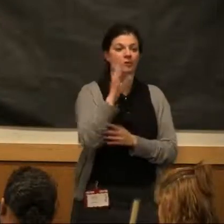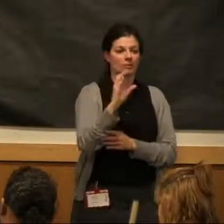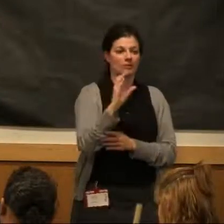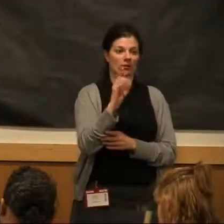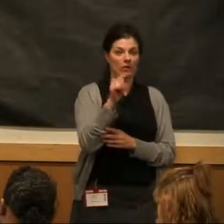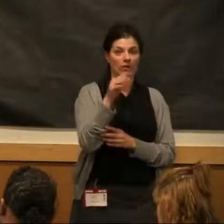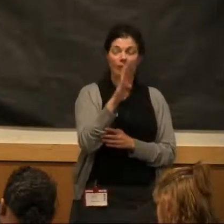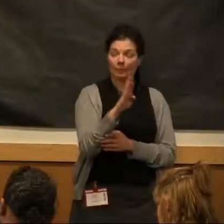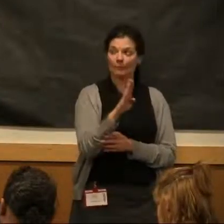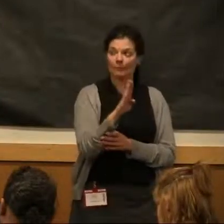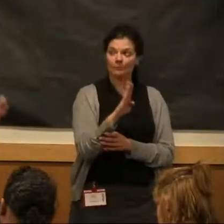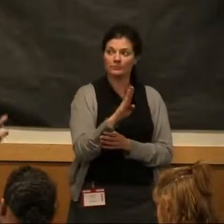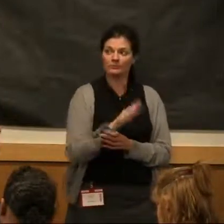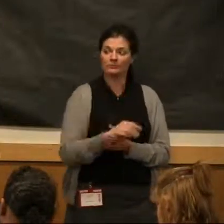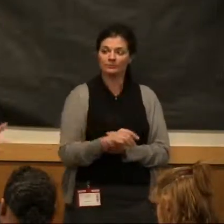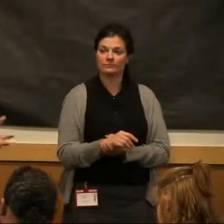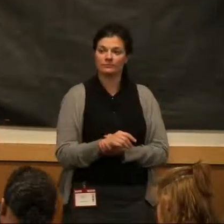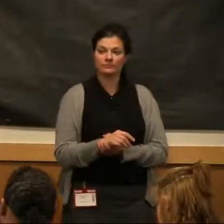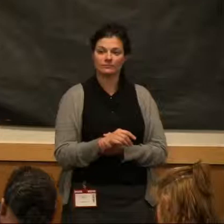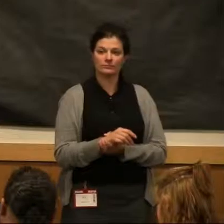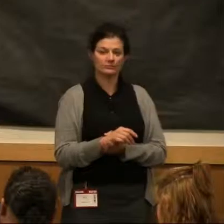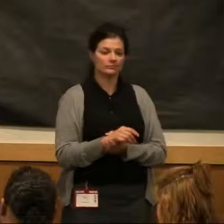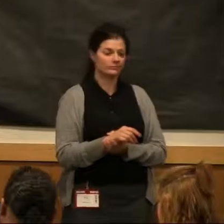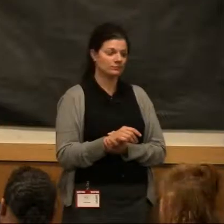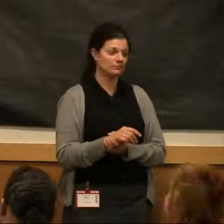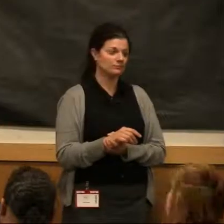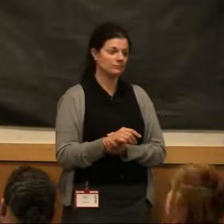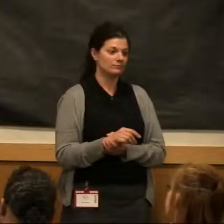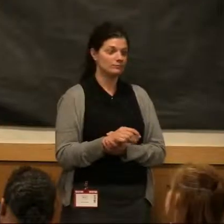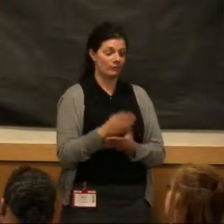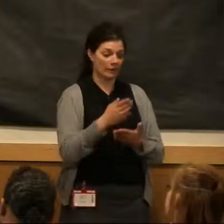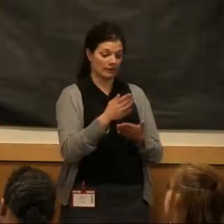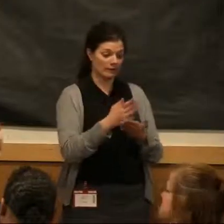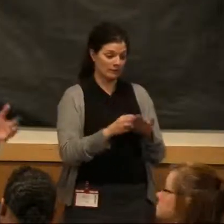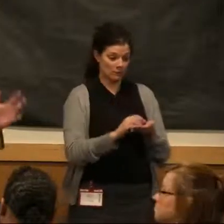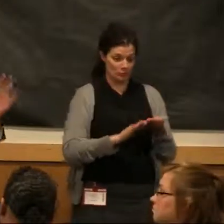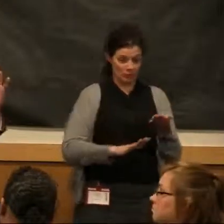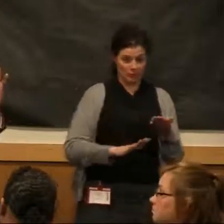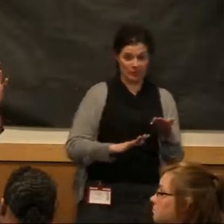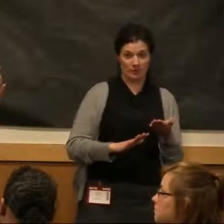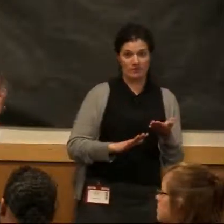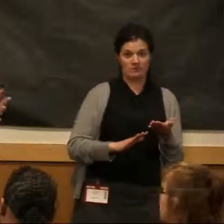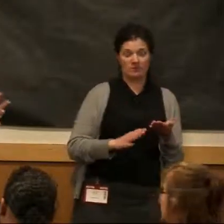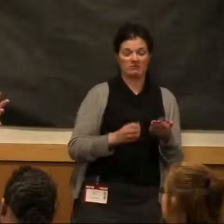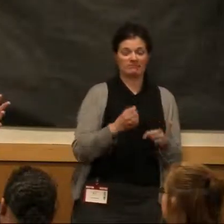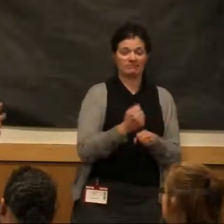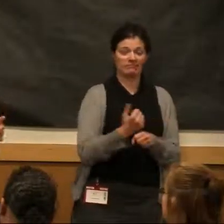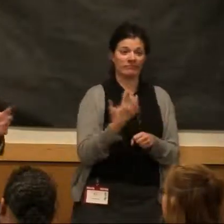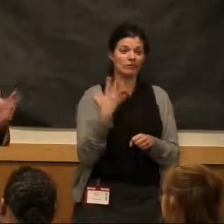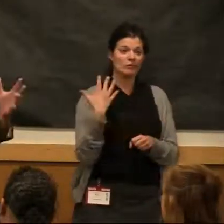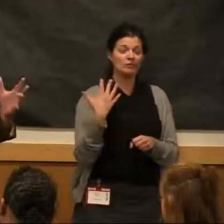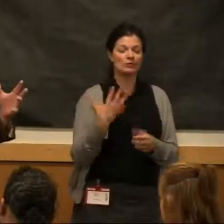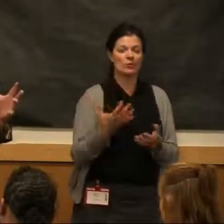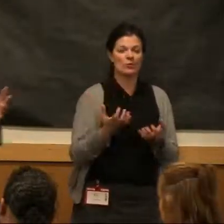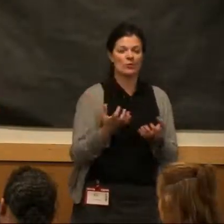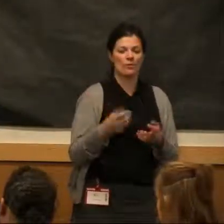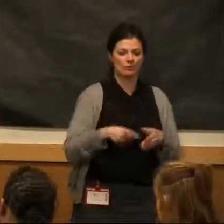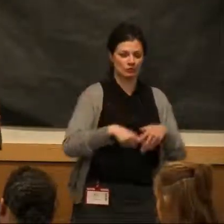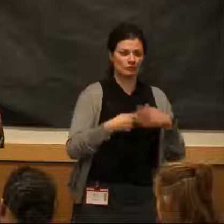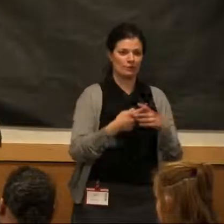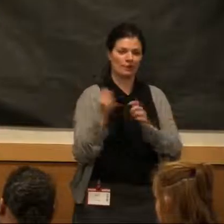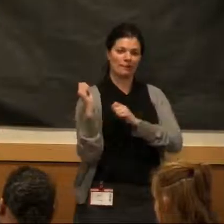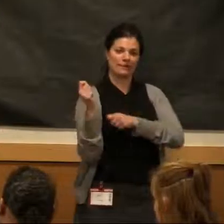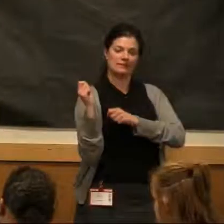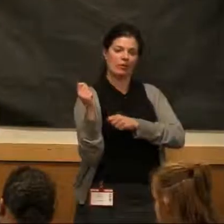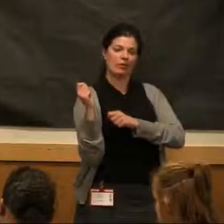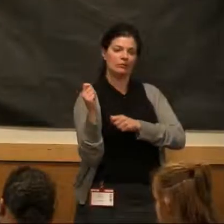5 years ago at Colorado College came to us and wanted to start a baseball club. And they got that started. The students